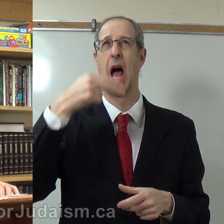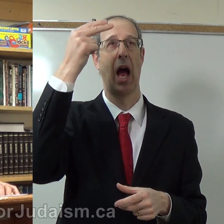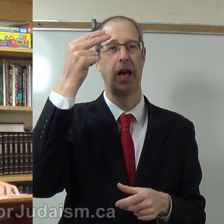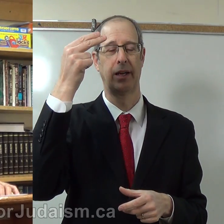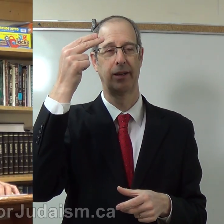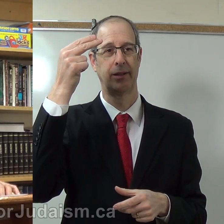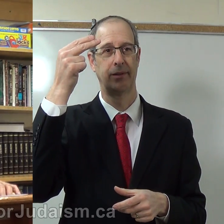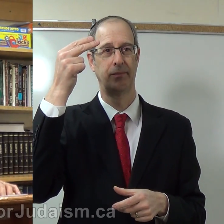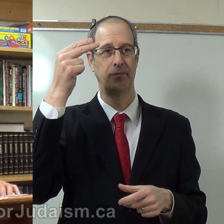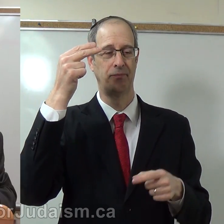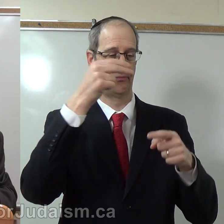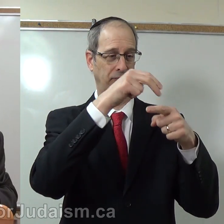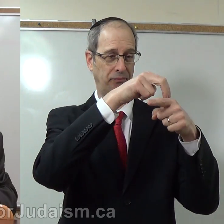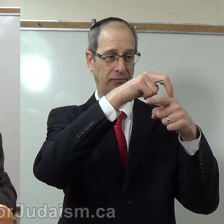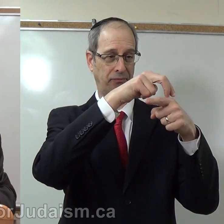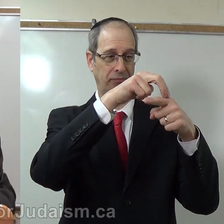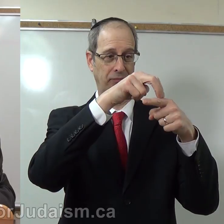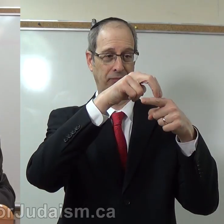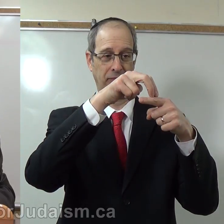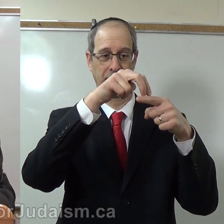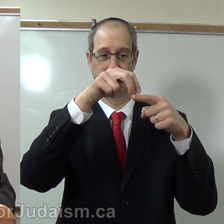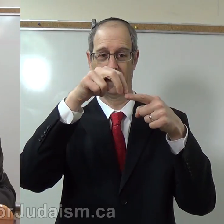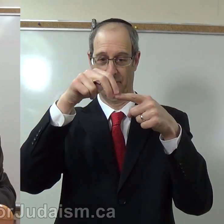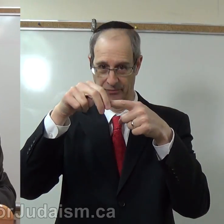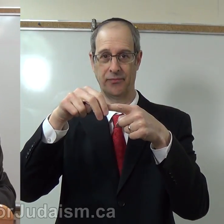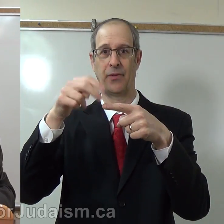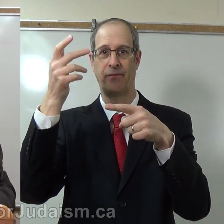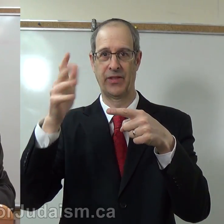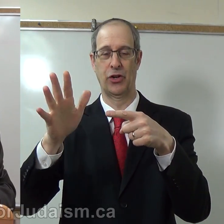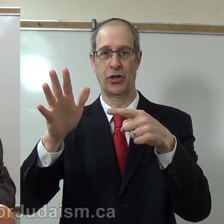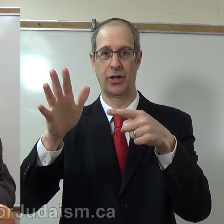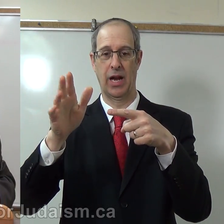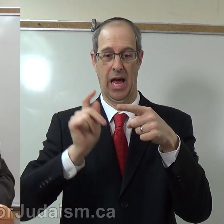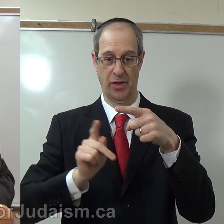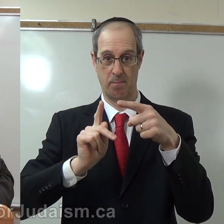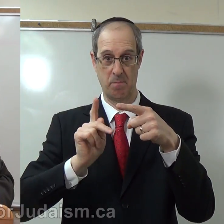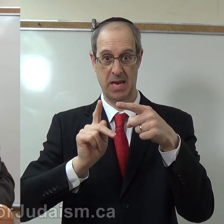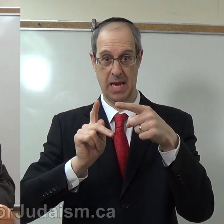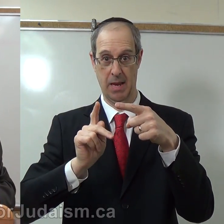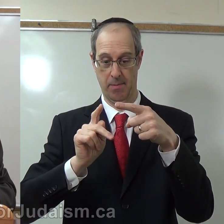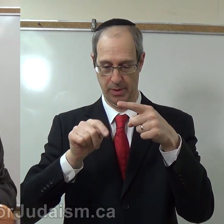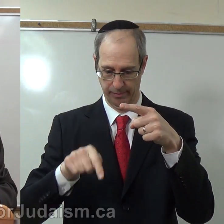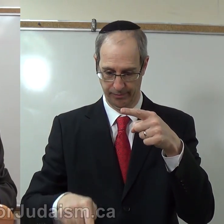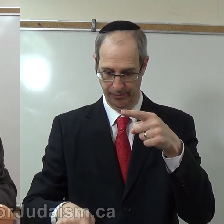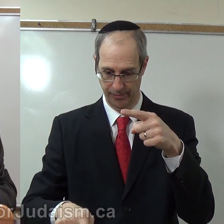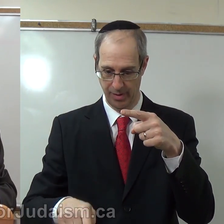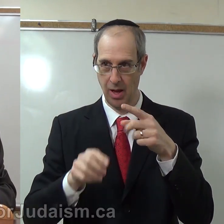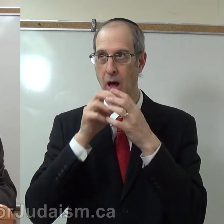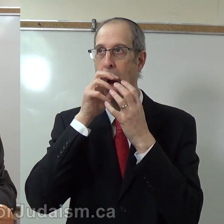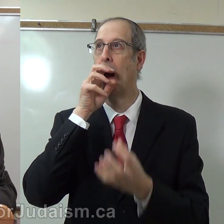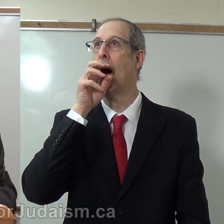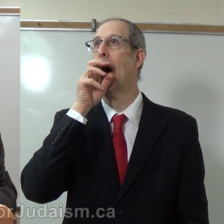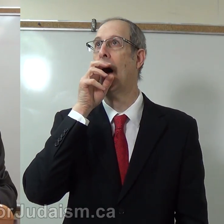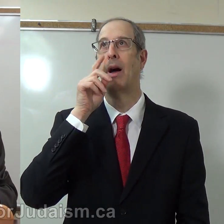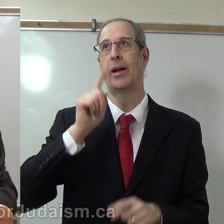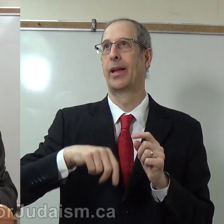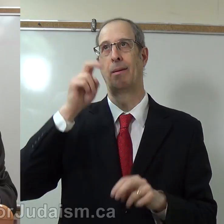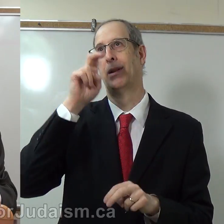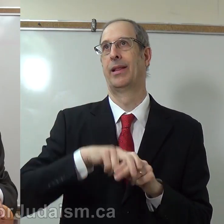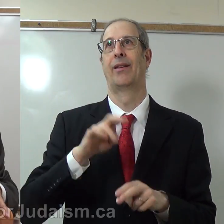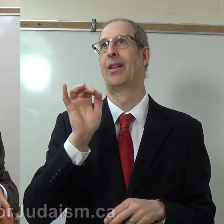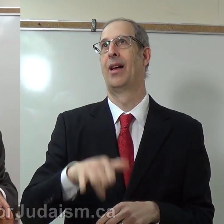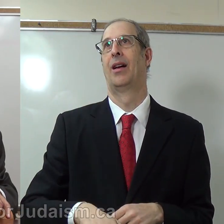and he gets all the way across. and the people down below, they can't believe what happened.